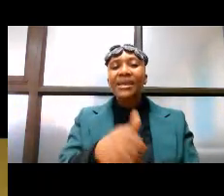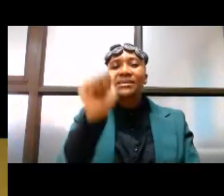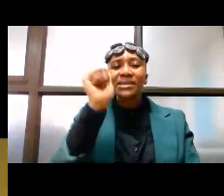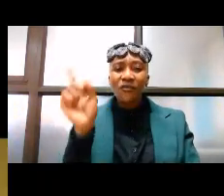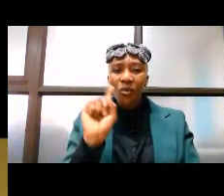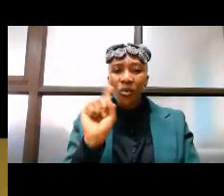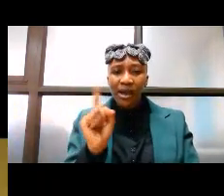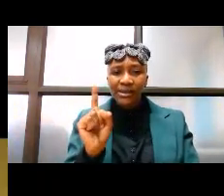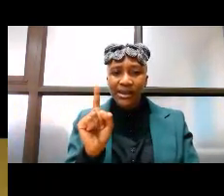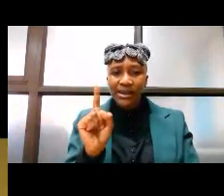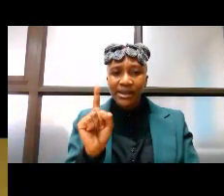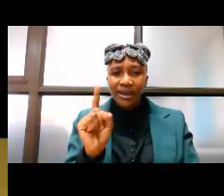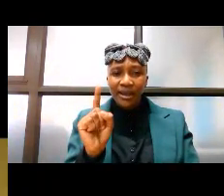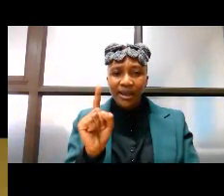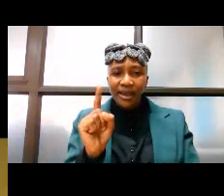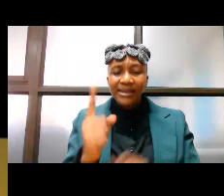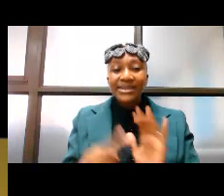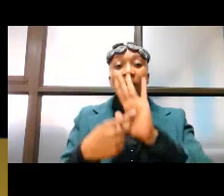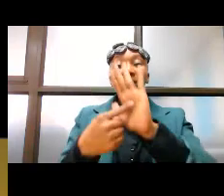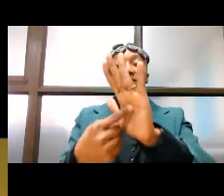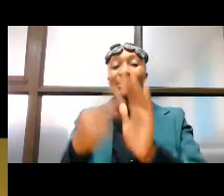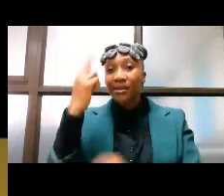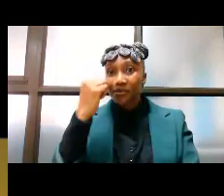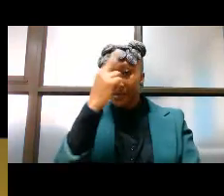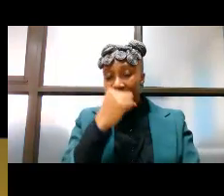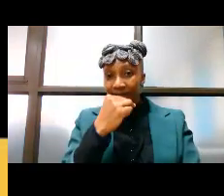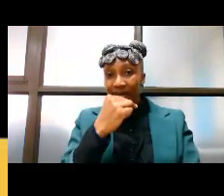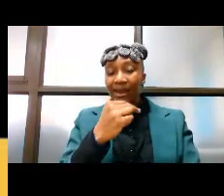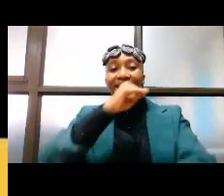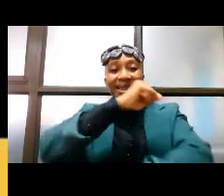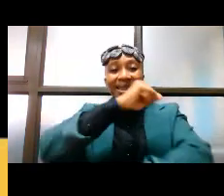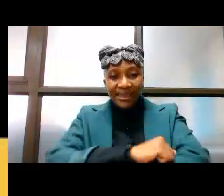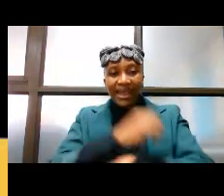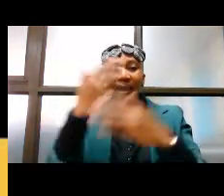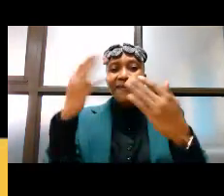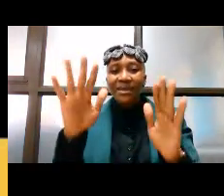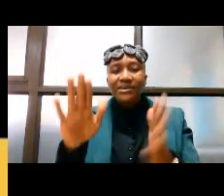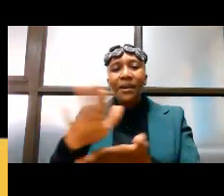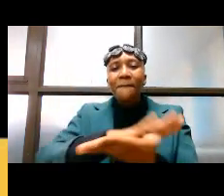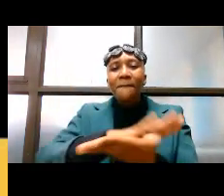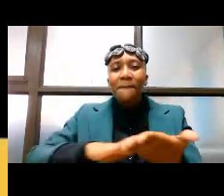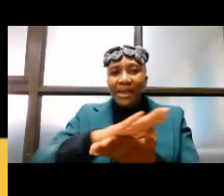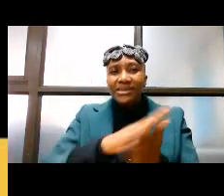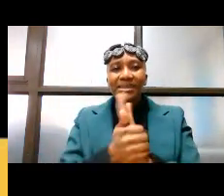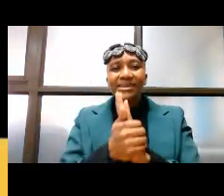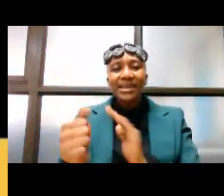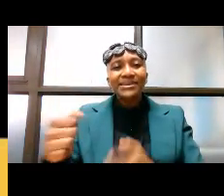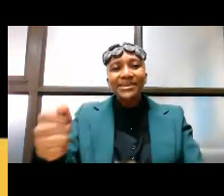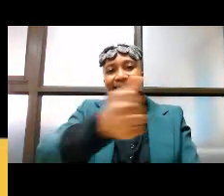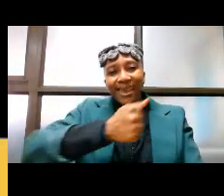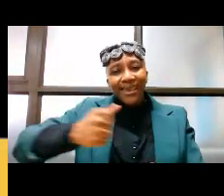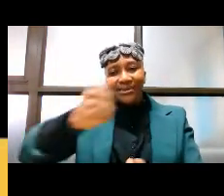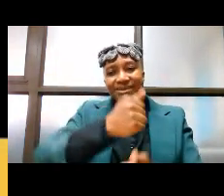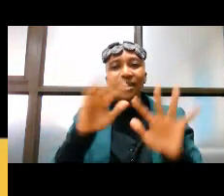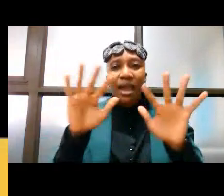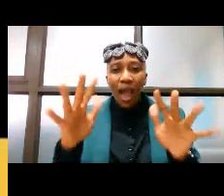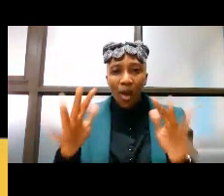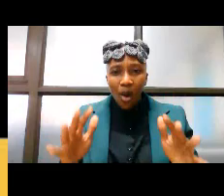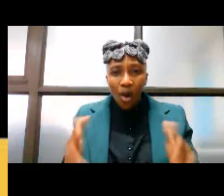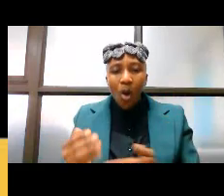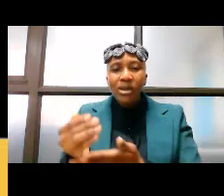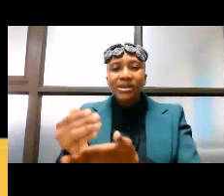learners how she approaches basic skills in the kitchen and what safety